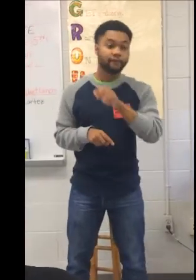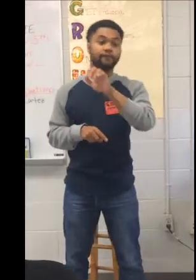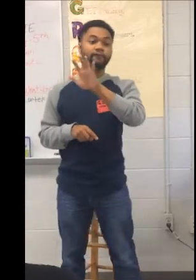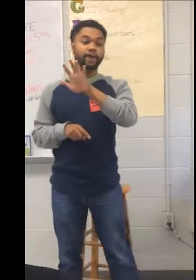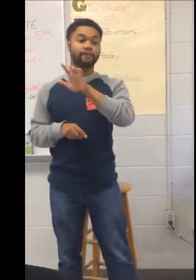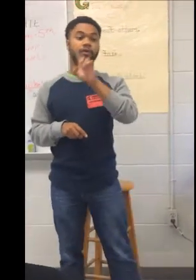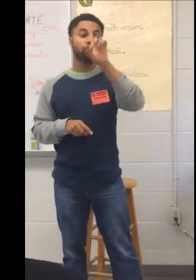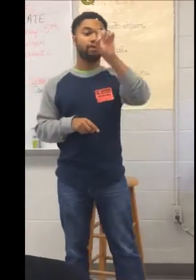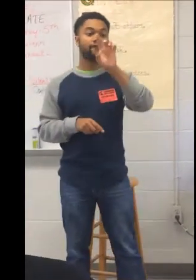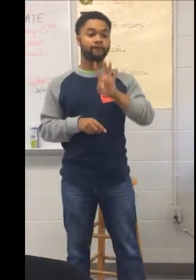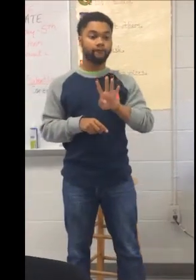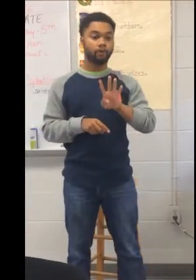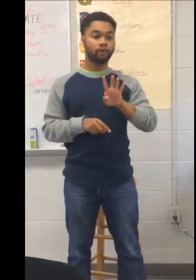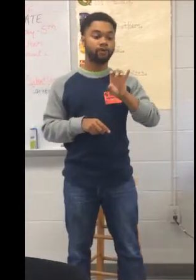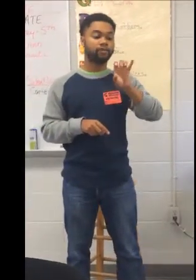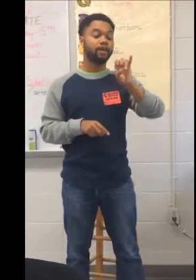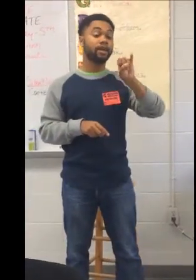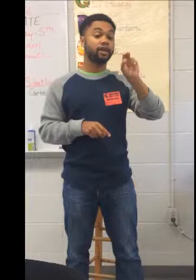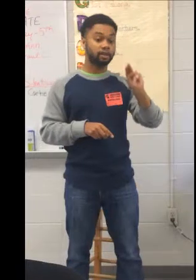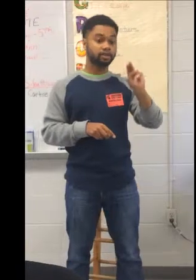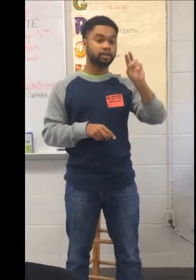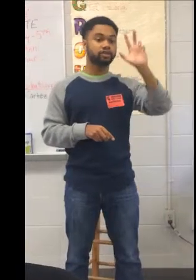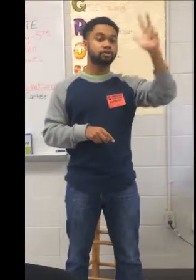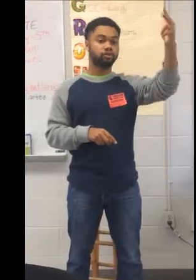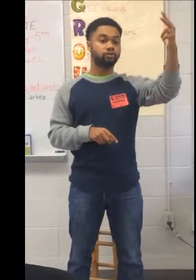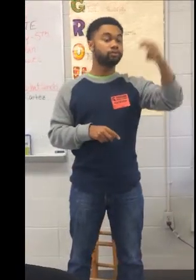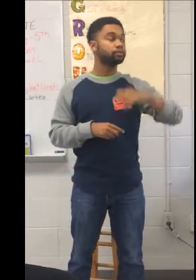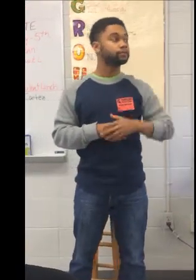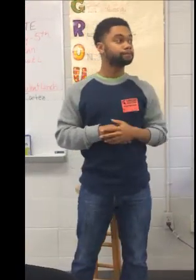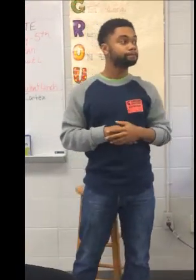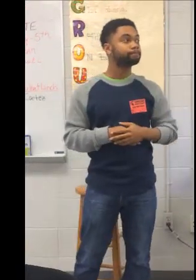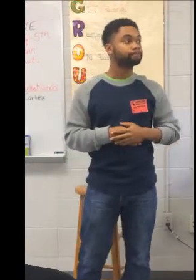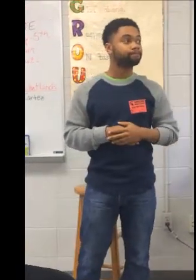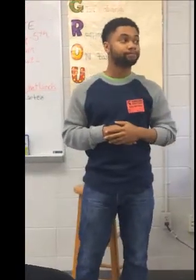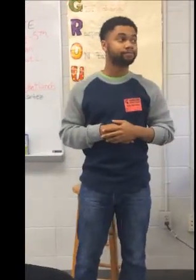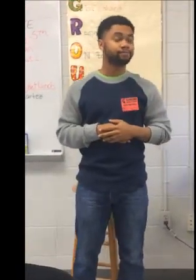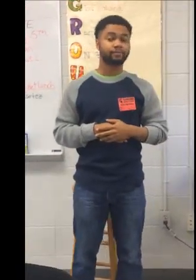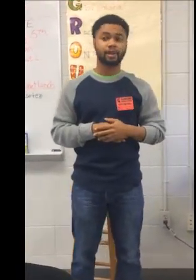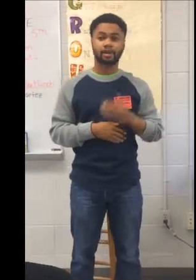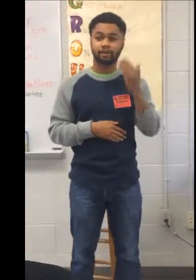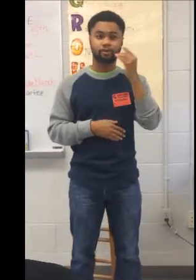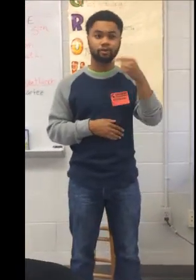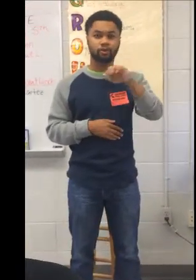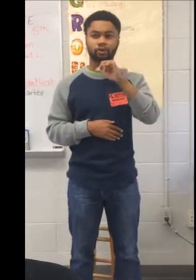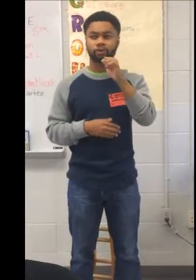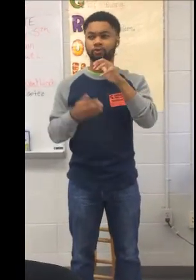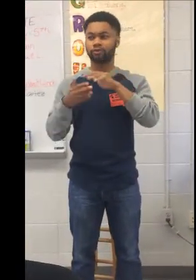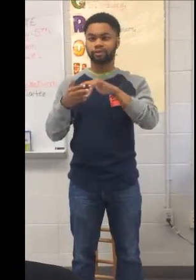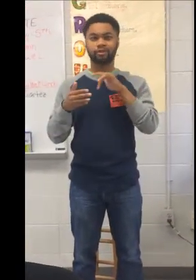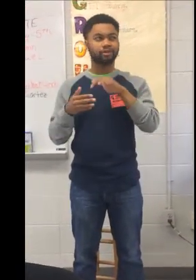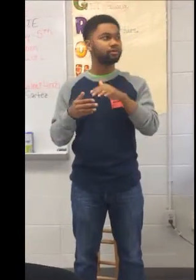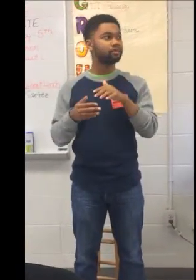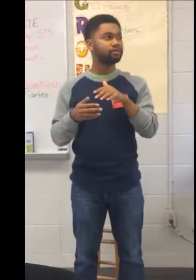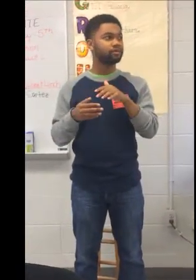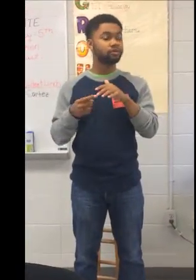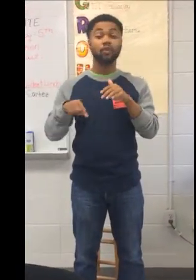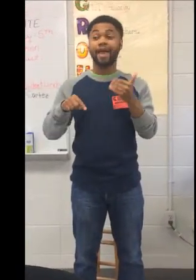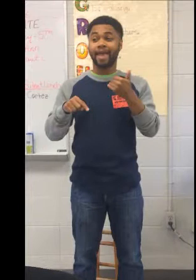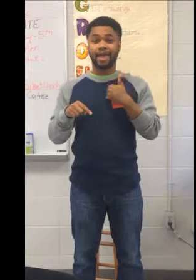inches cubed. See, this is how I know you guys don't study, because you had those 2 questions. I studied. It wasn't a